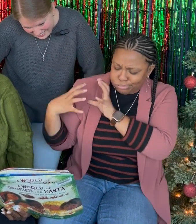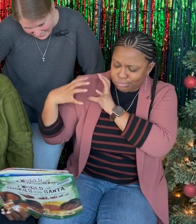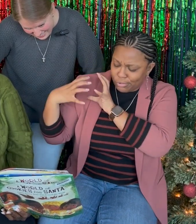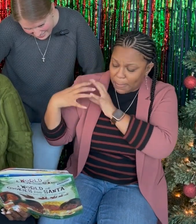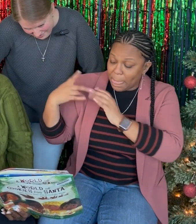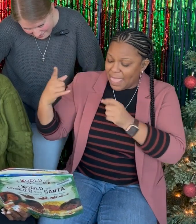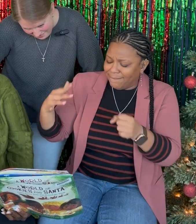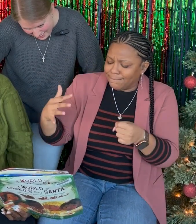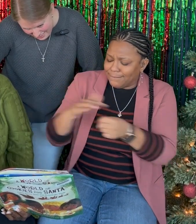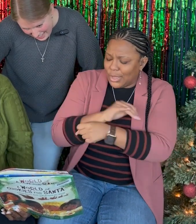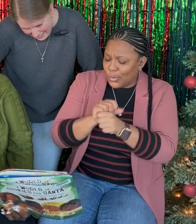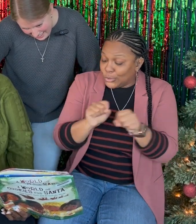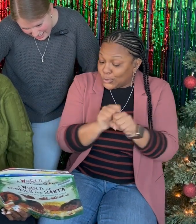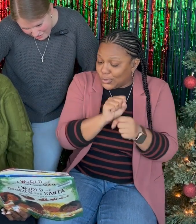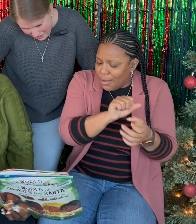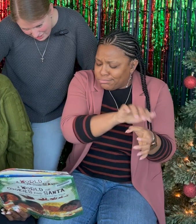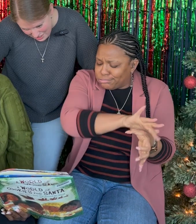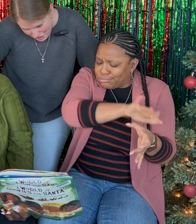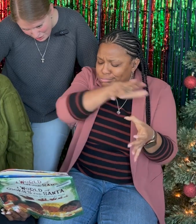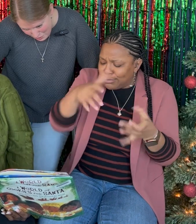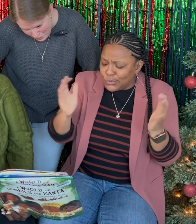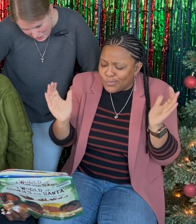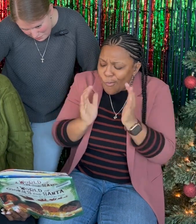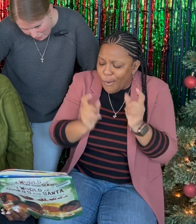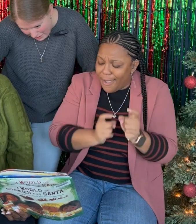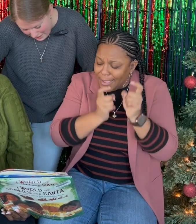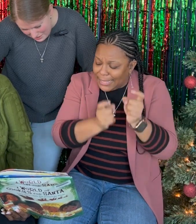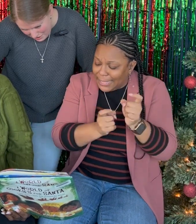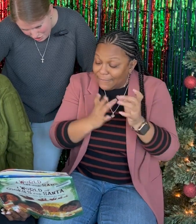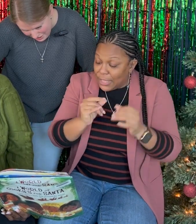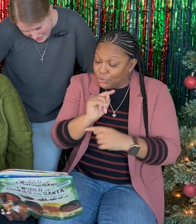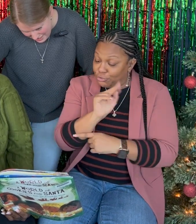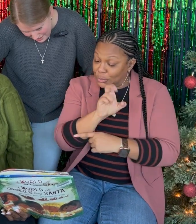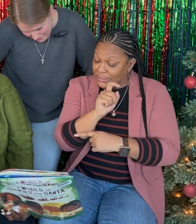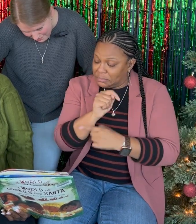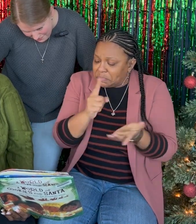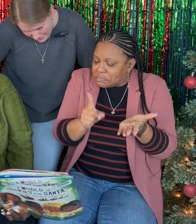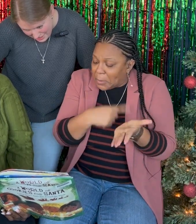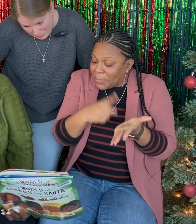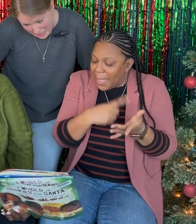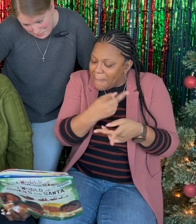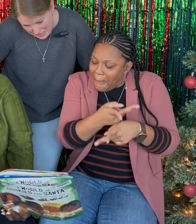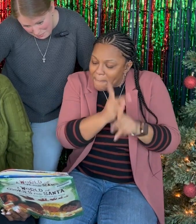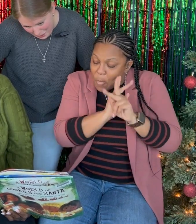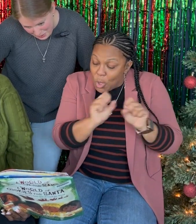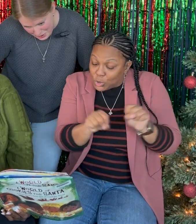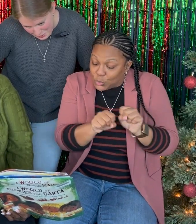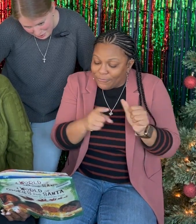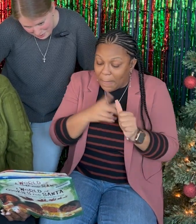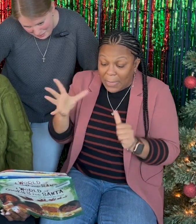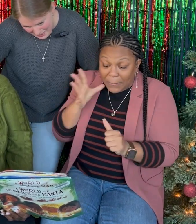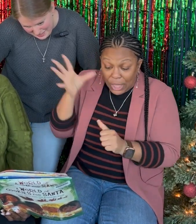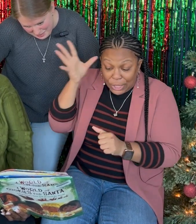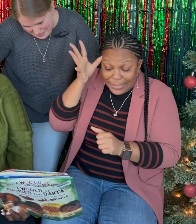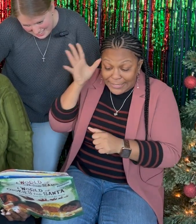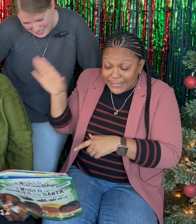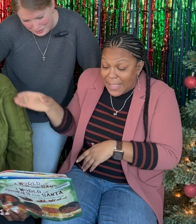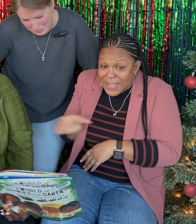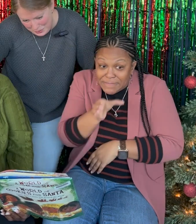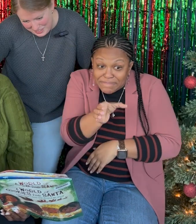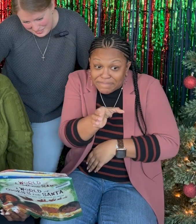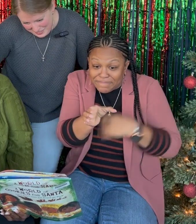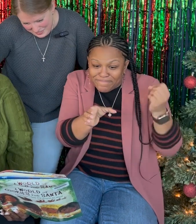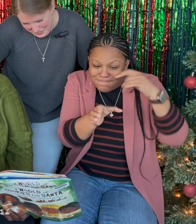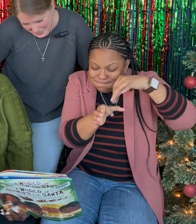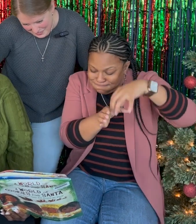sack. Then he fills the shoes with small gifts and treats. Sometimes they borrow shoes from their parents because they